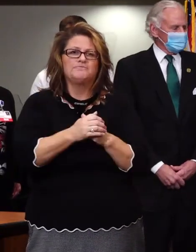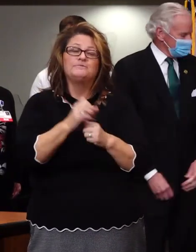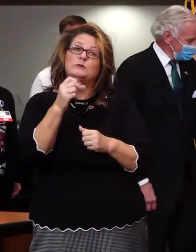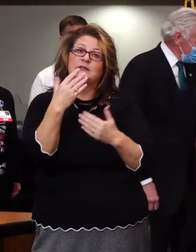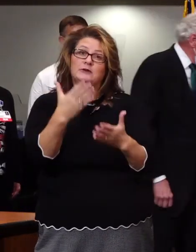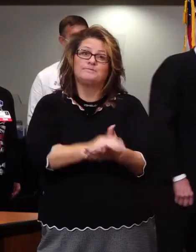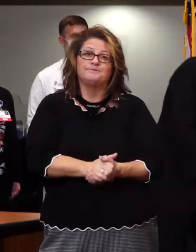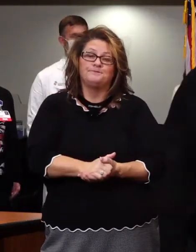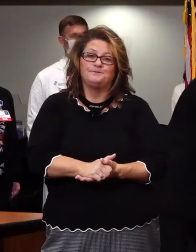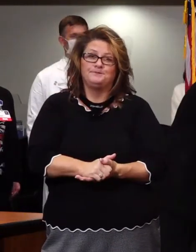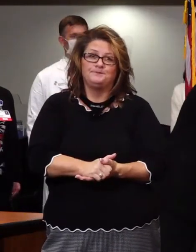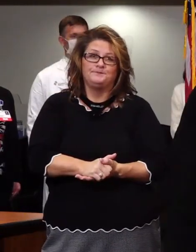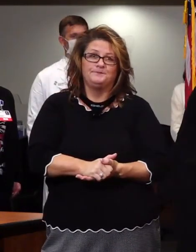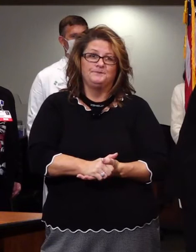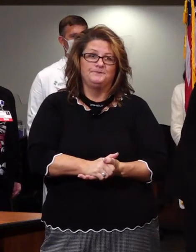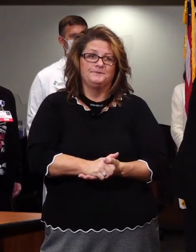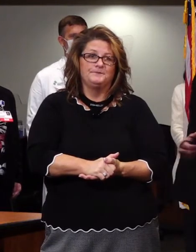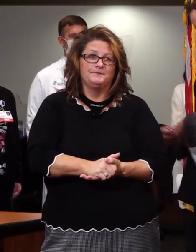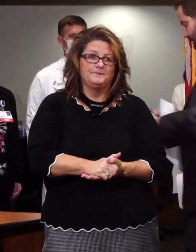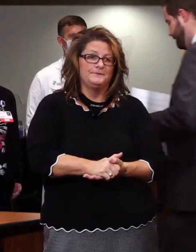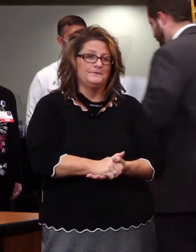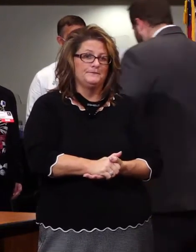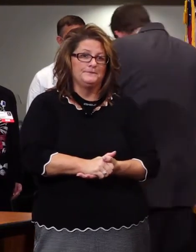you. Thanks, Stephen White.